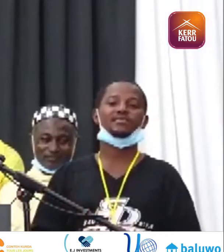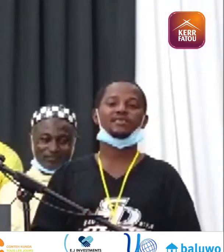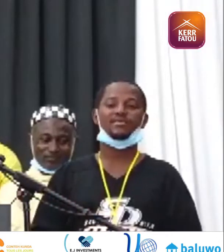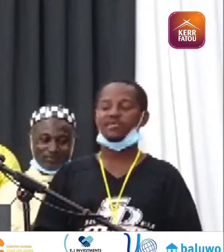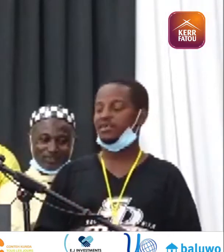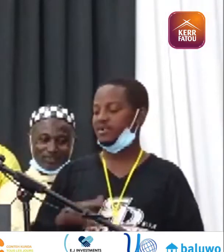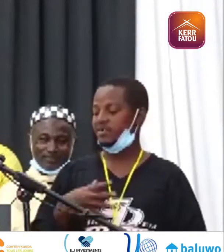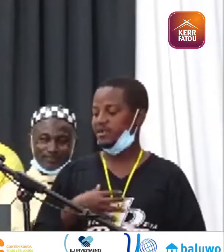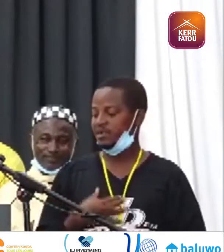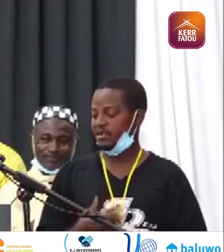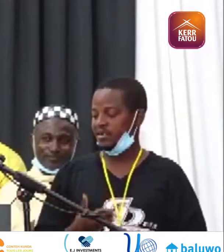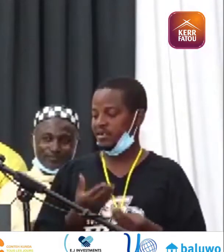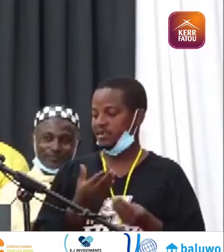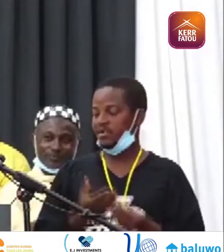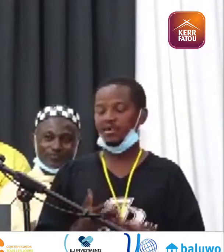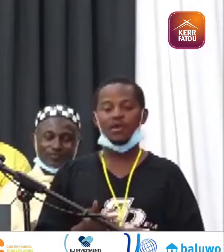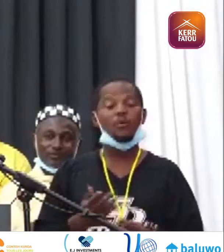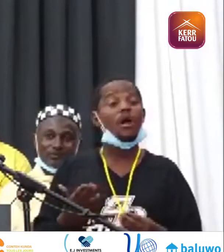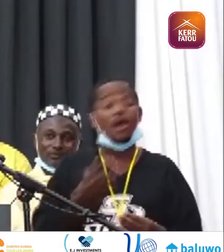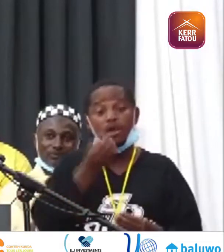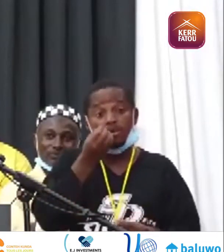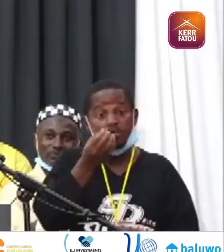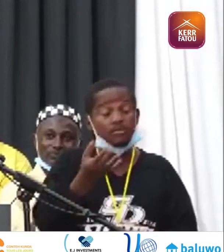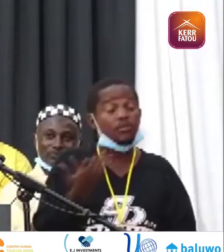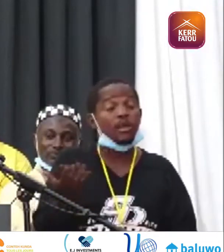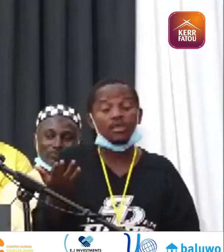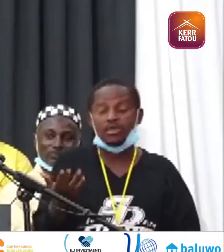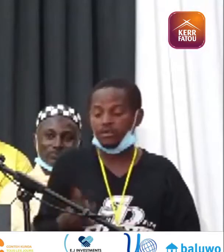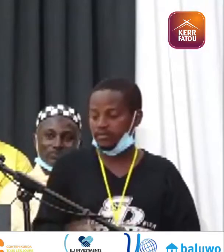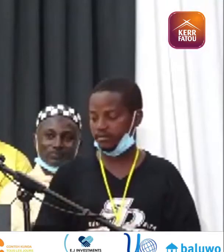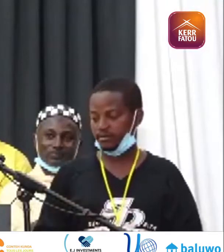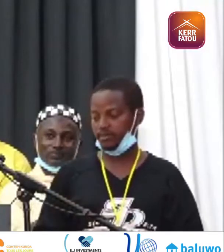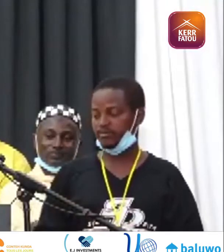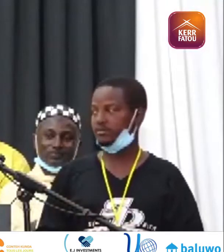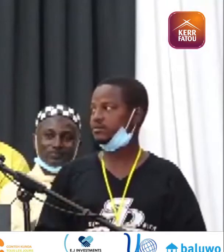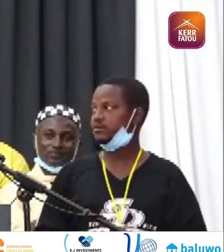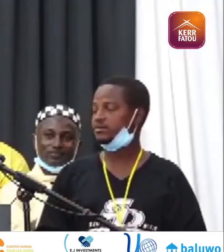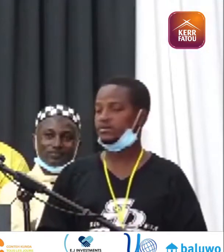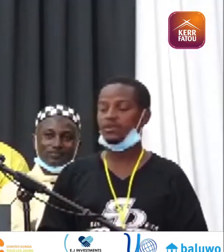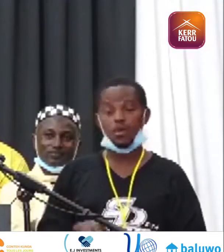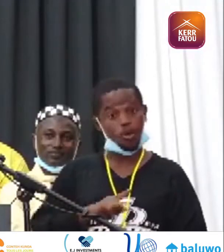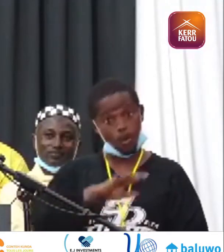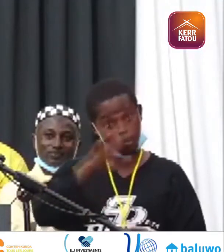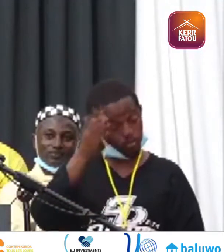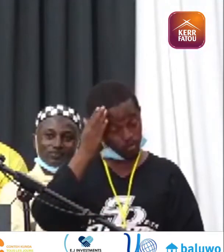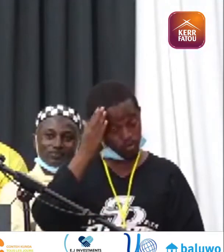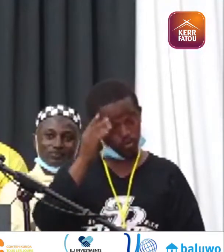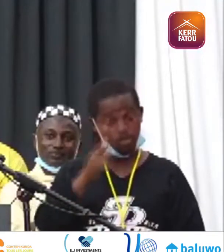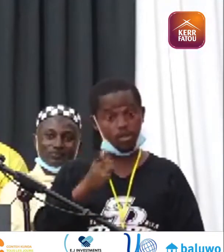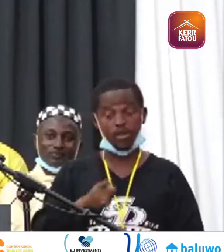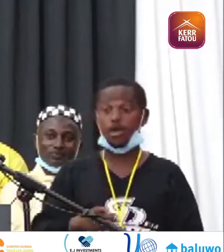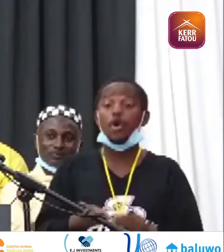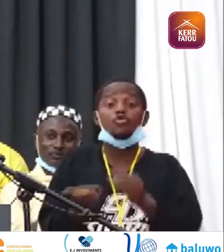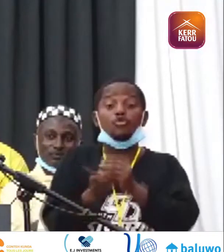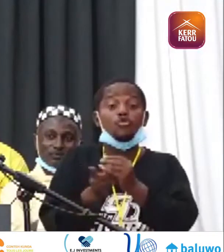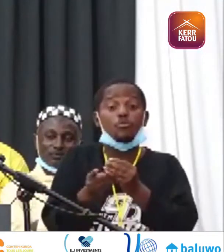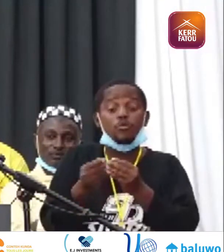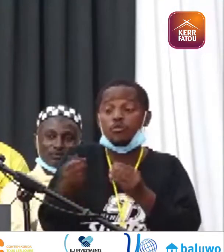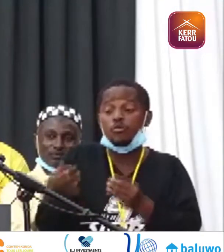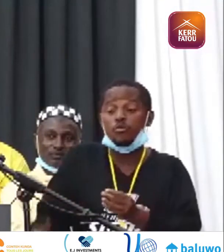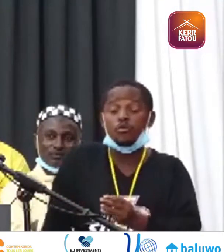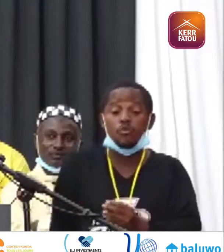And I will just briefly say why I say national poverty program. We all know that the donors have